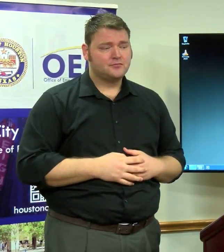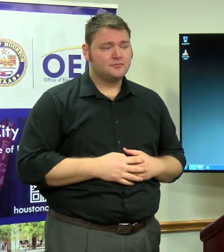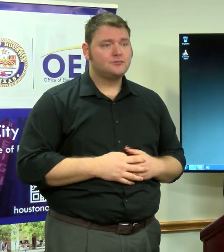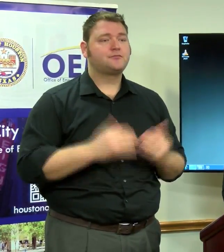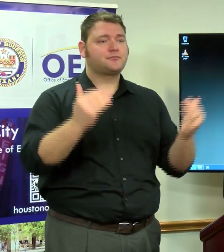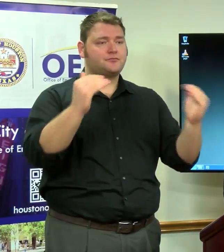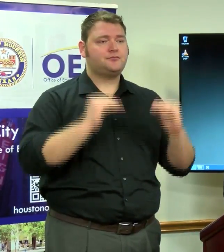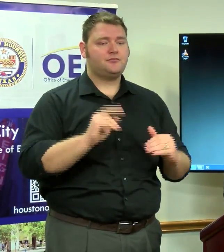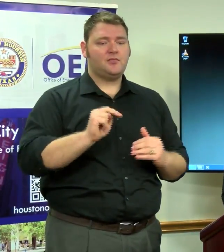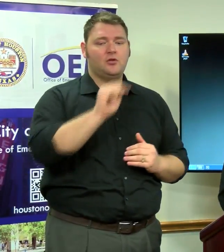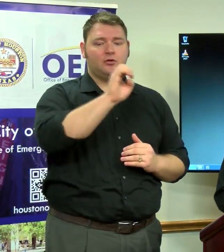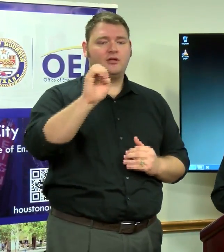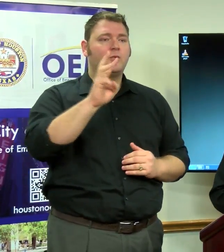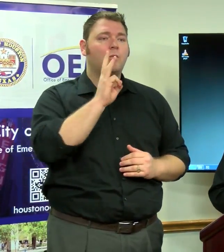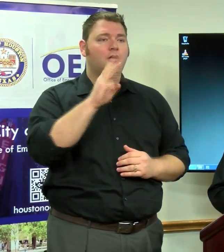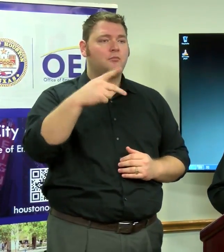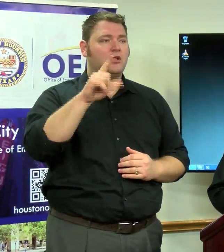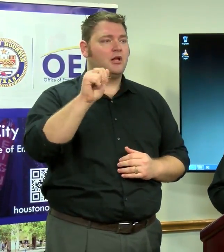Plant.